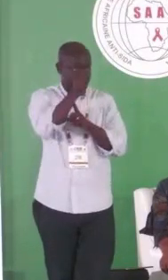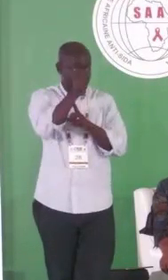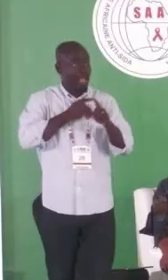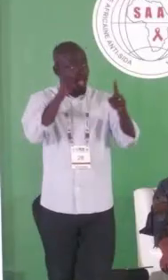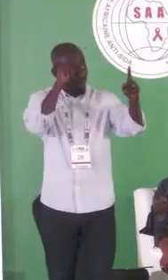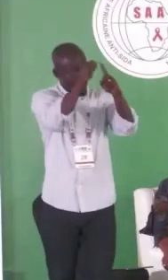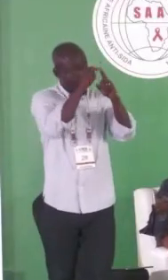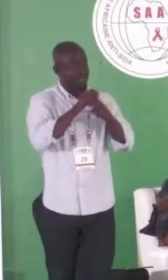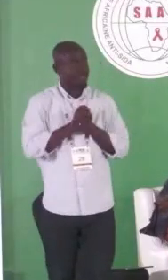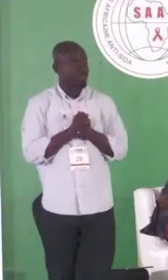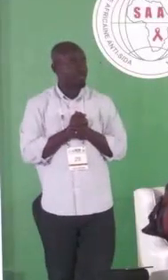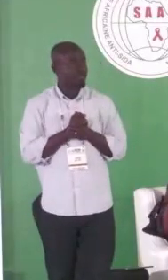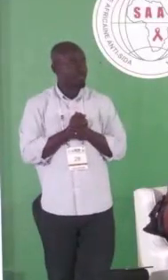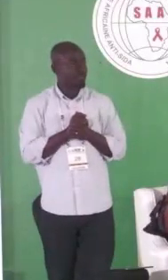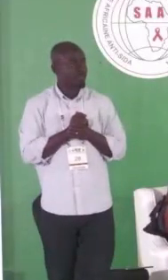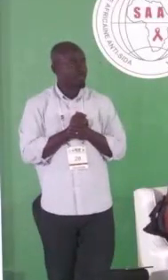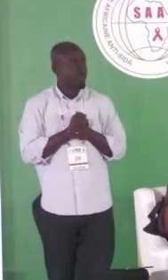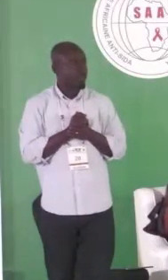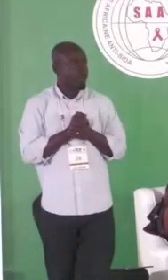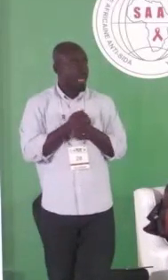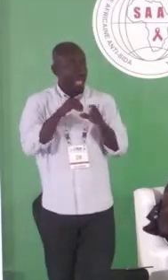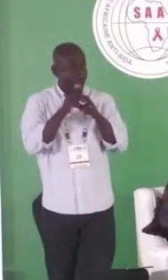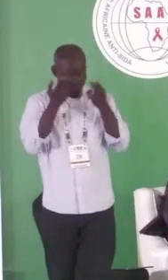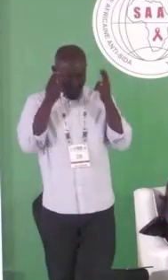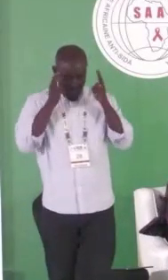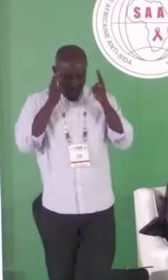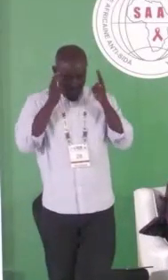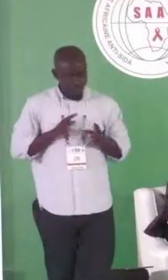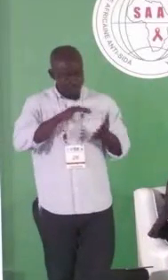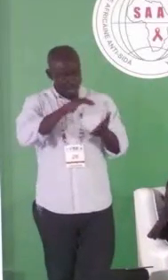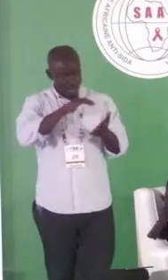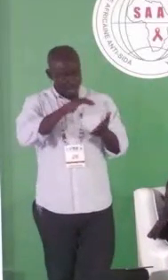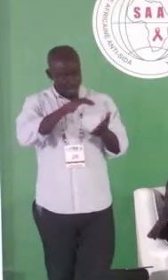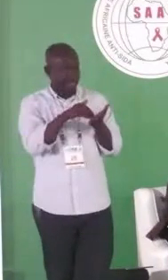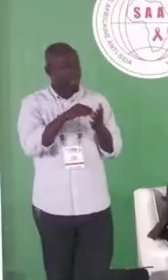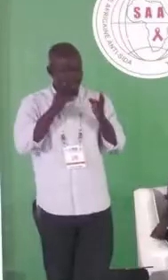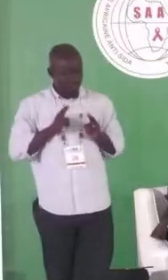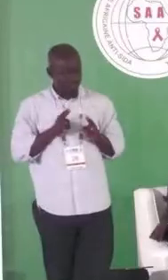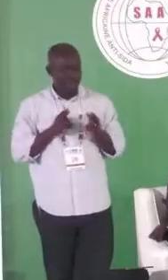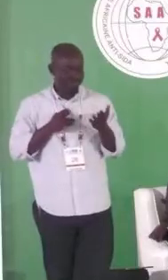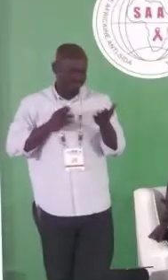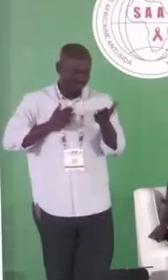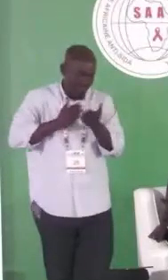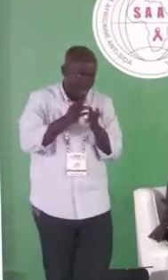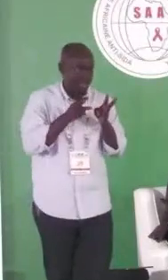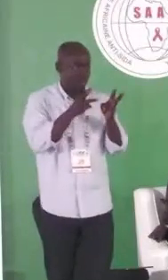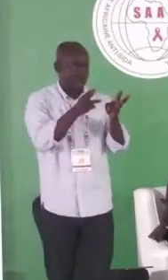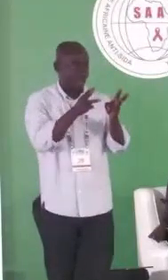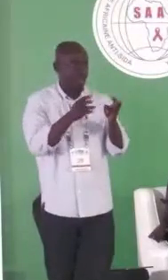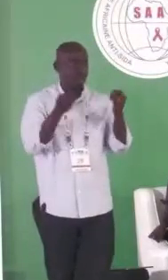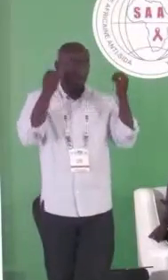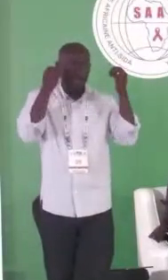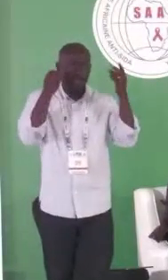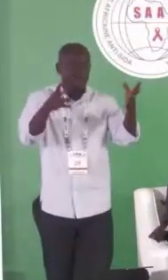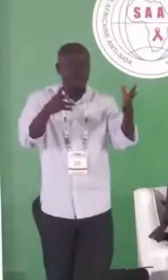targets in a human-centric and human-centered, human rights way, we have a lot of representation